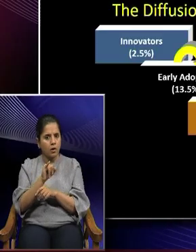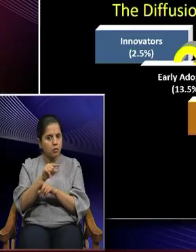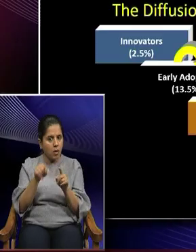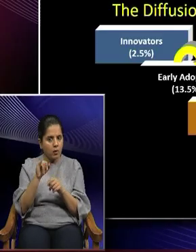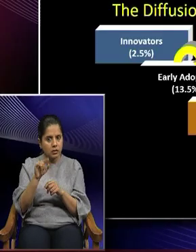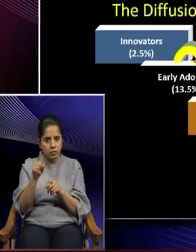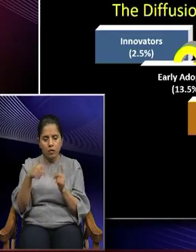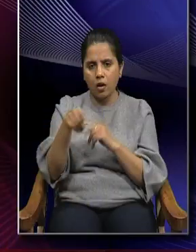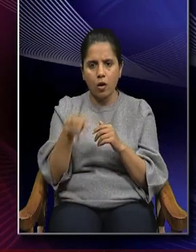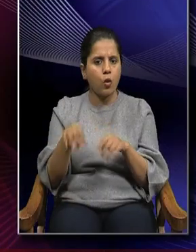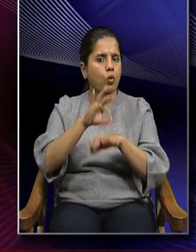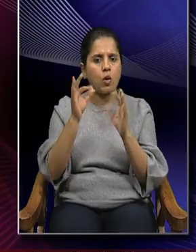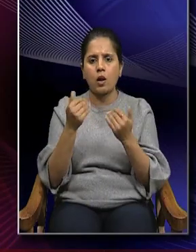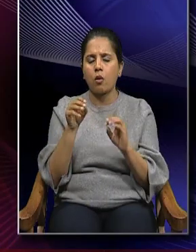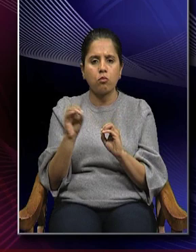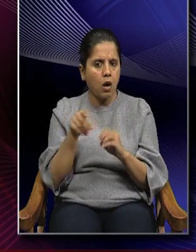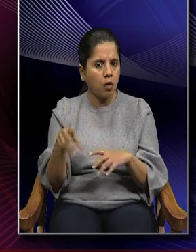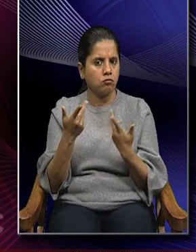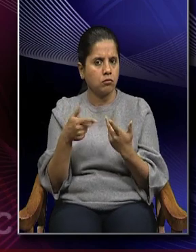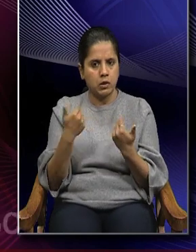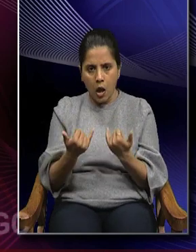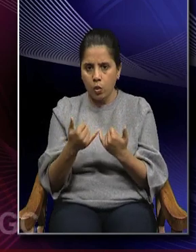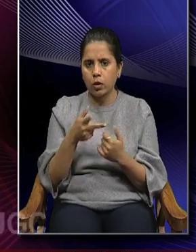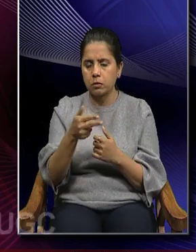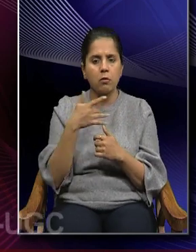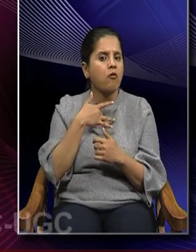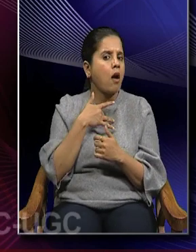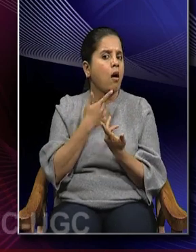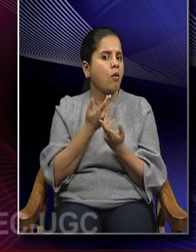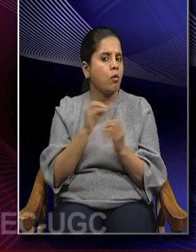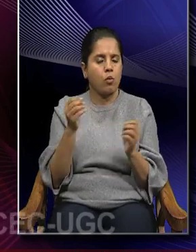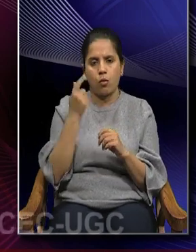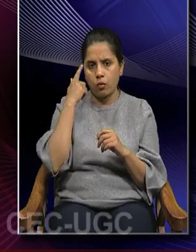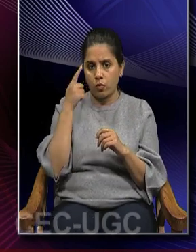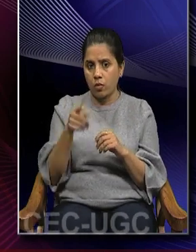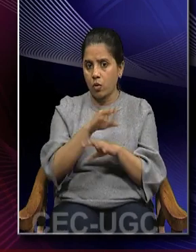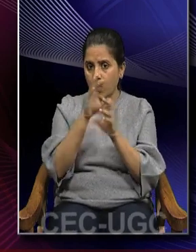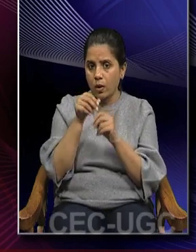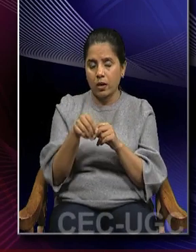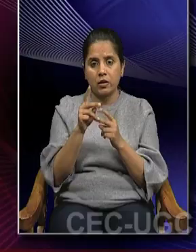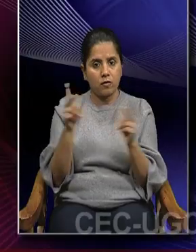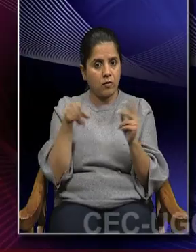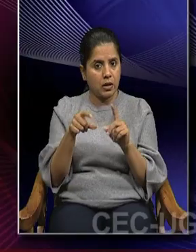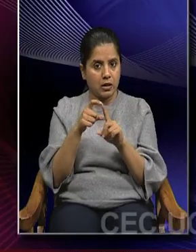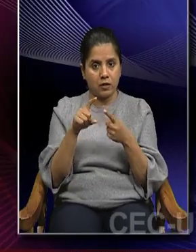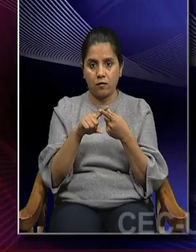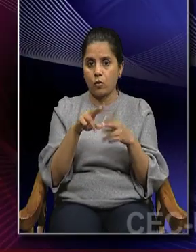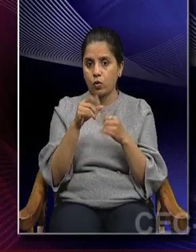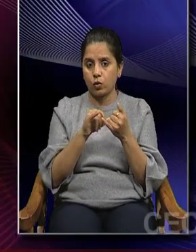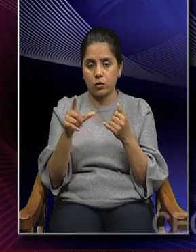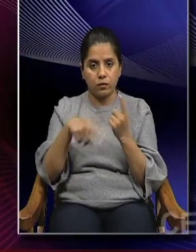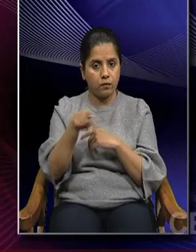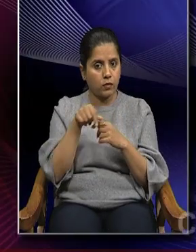they are not ready to accept the innovation. So Roser talked about this entire diffusion process, and once